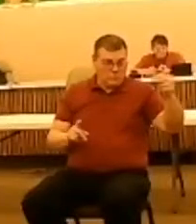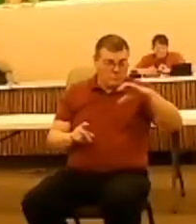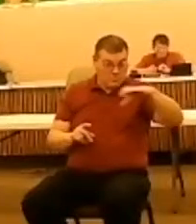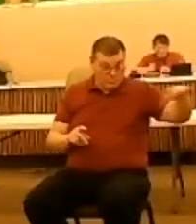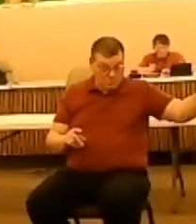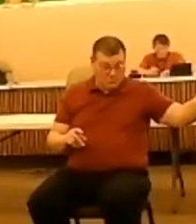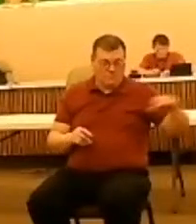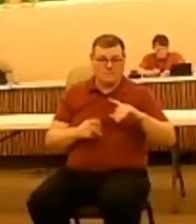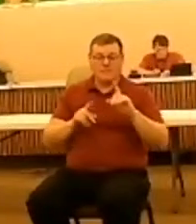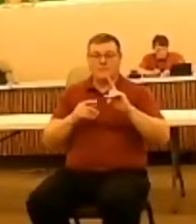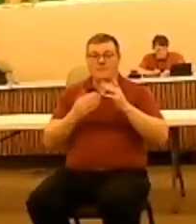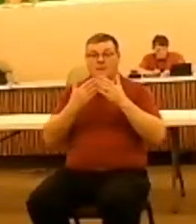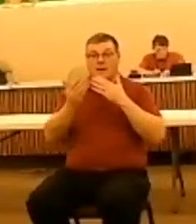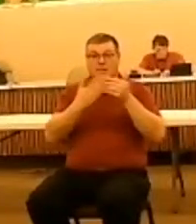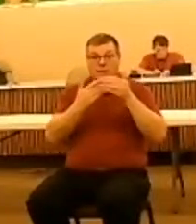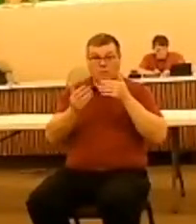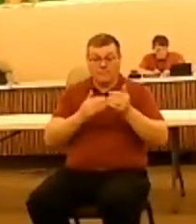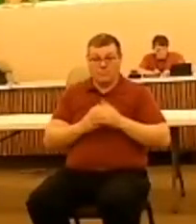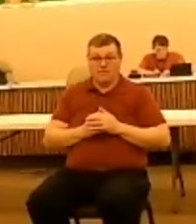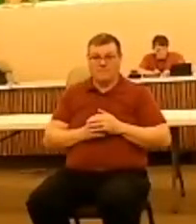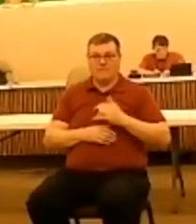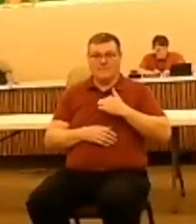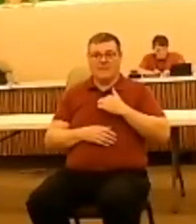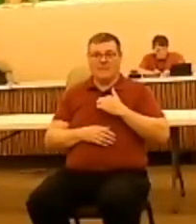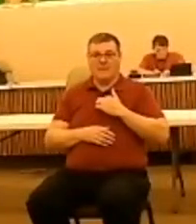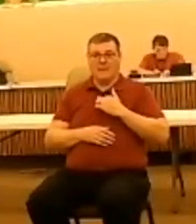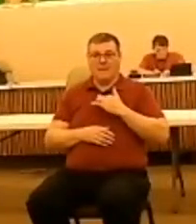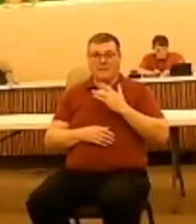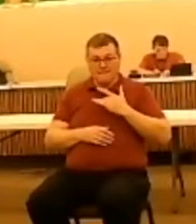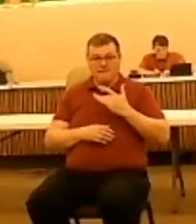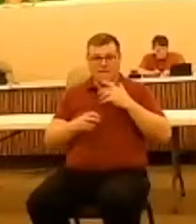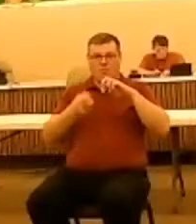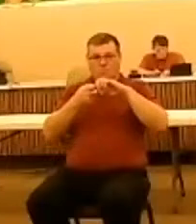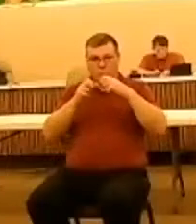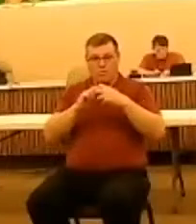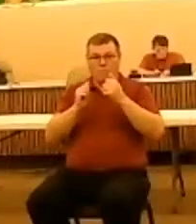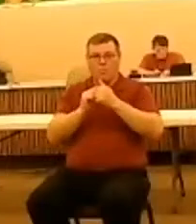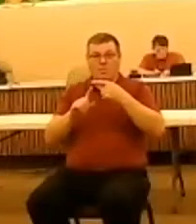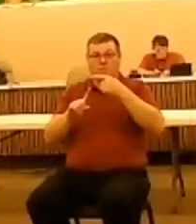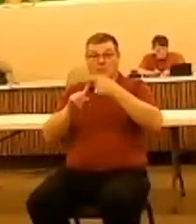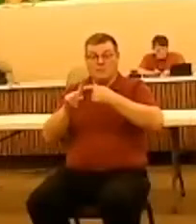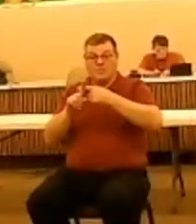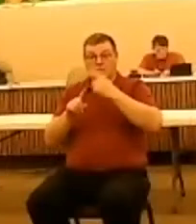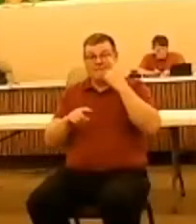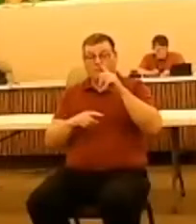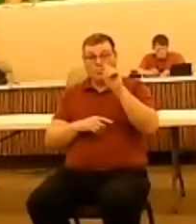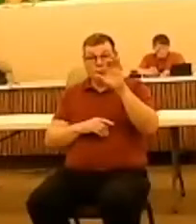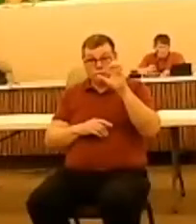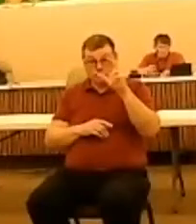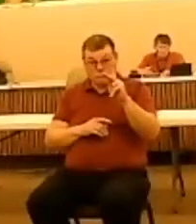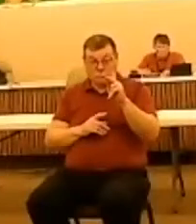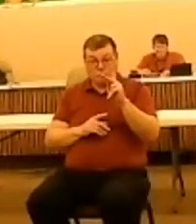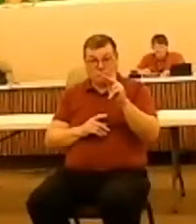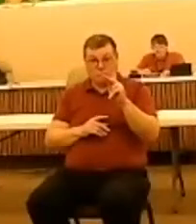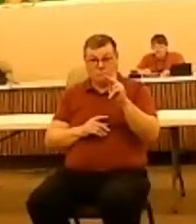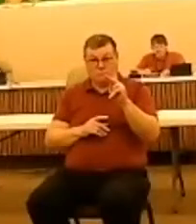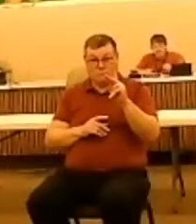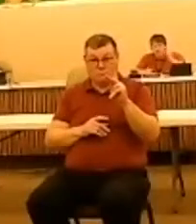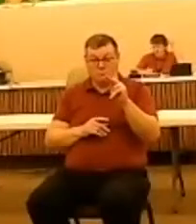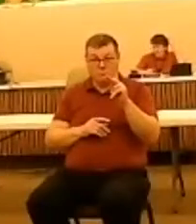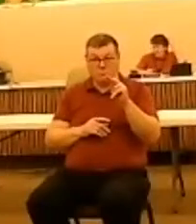However, I feel I have no problem with truck rentals being on toward